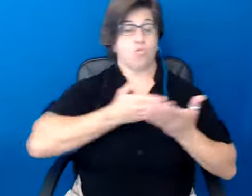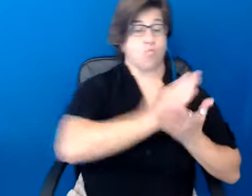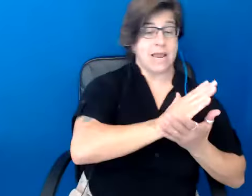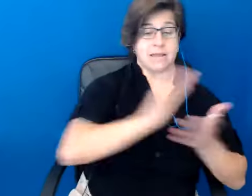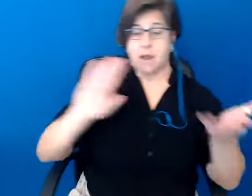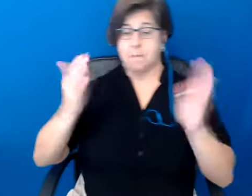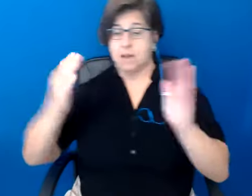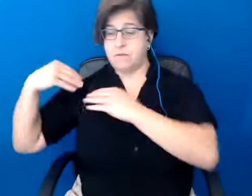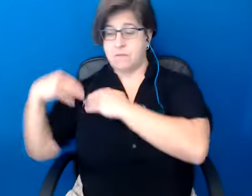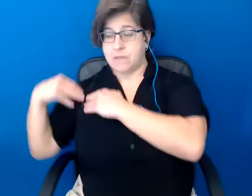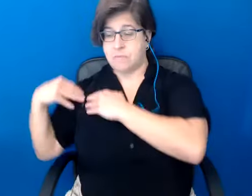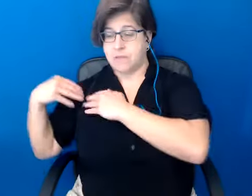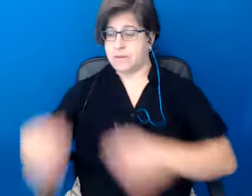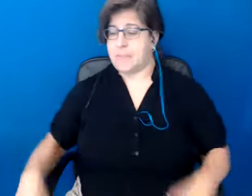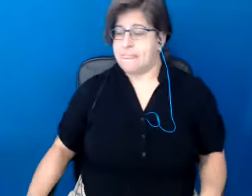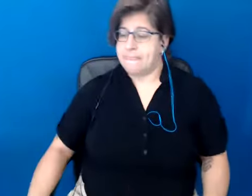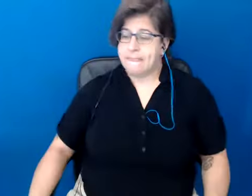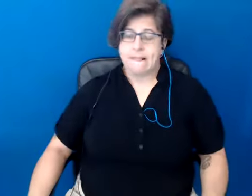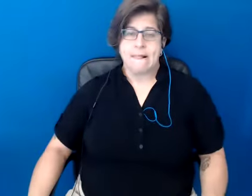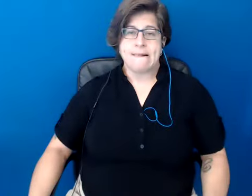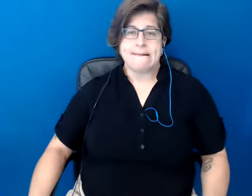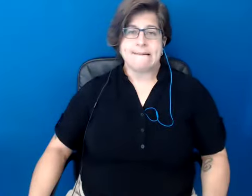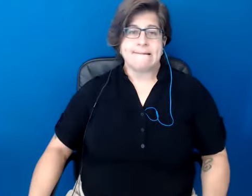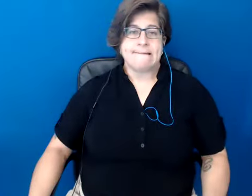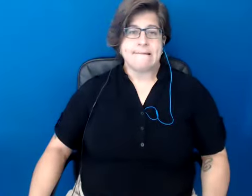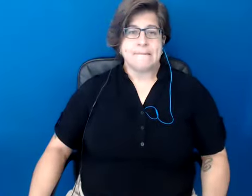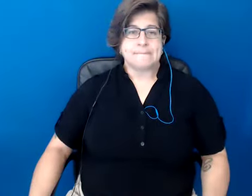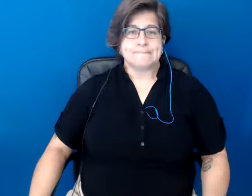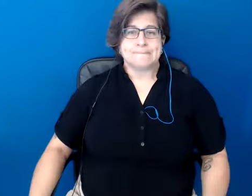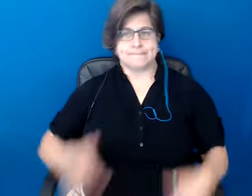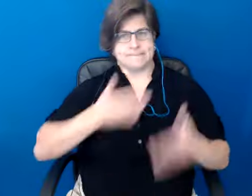and outside issues, rights versus responsibilities.